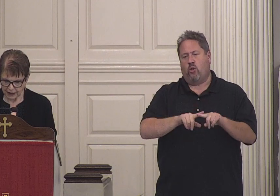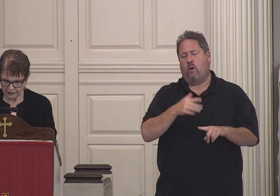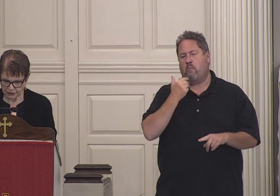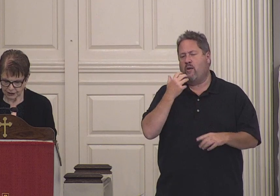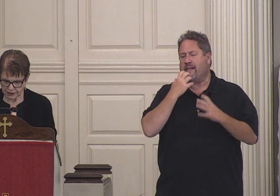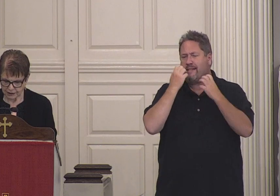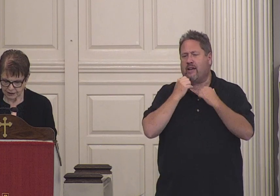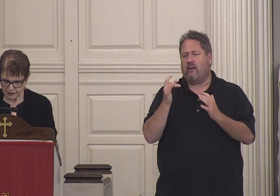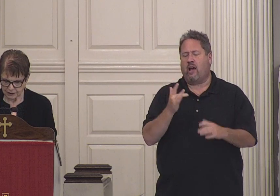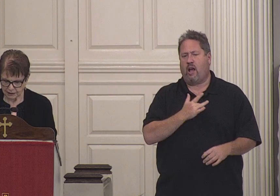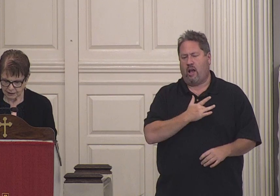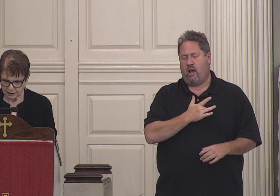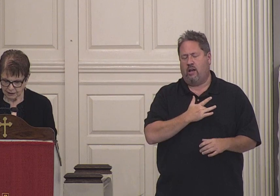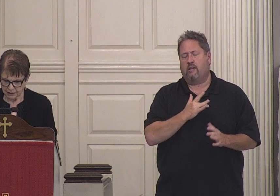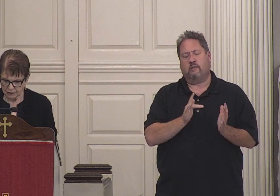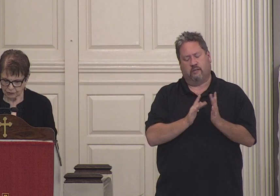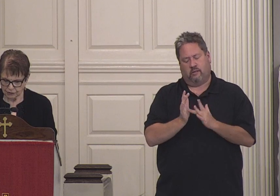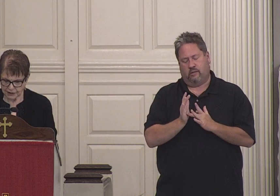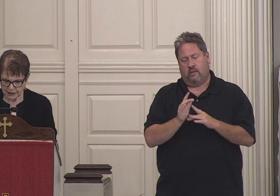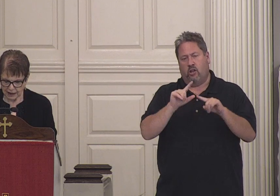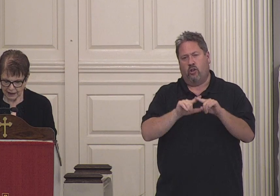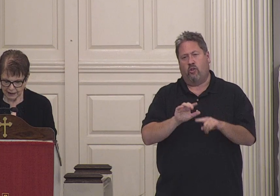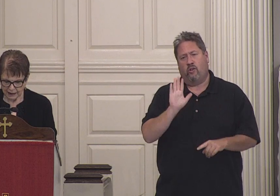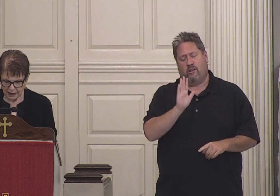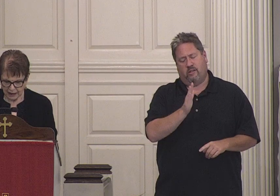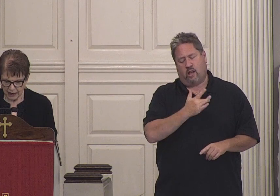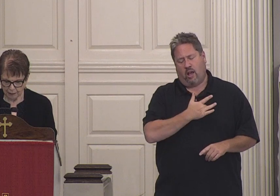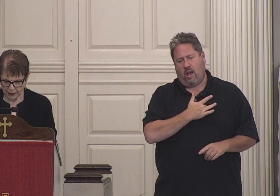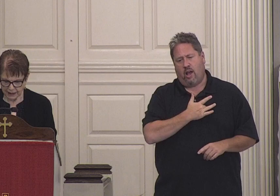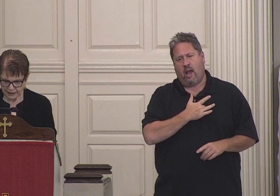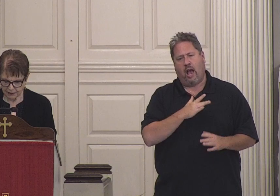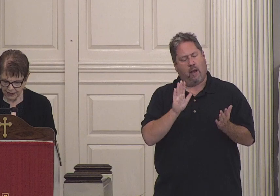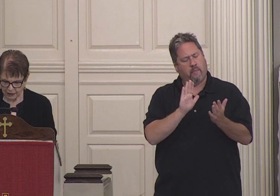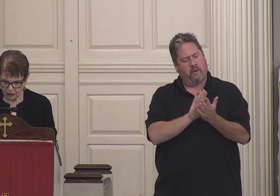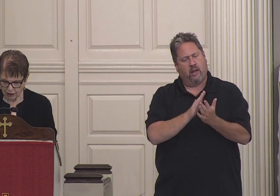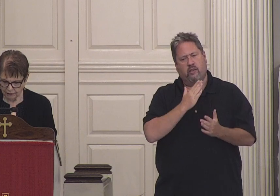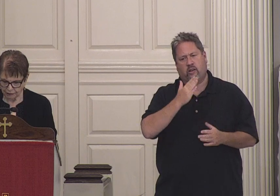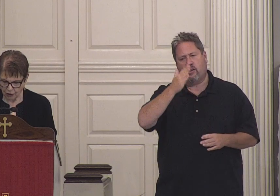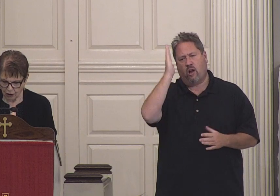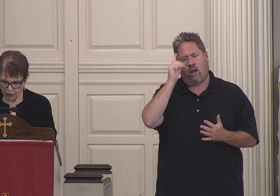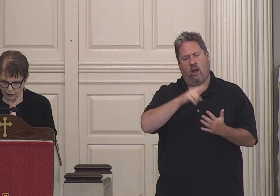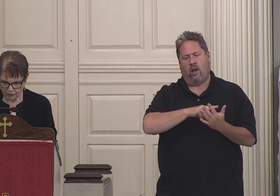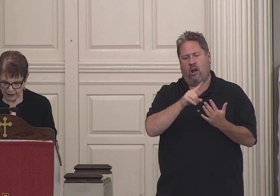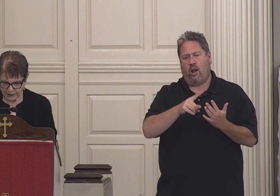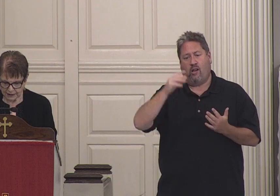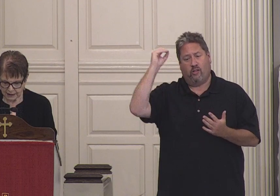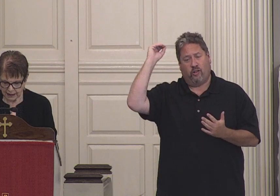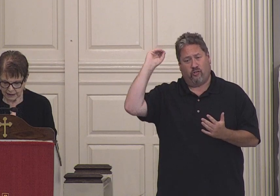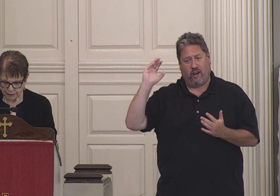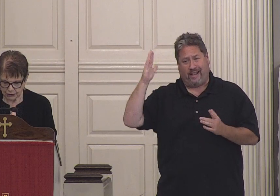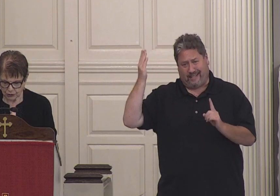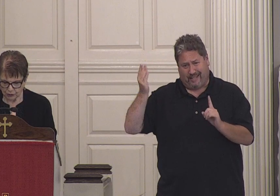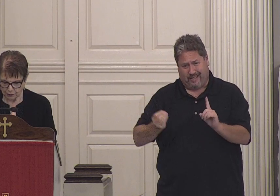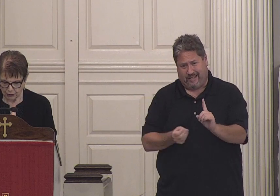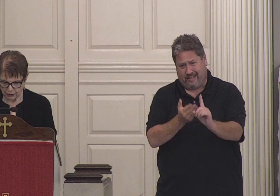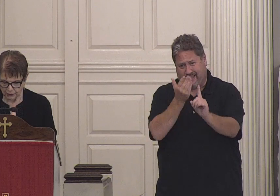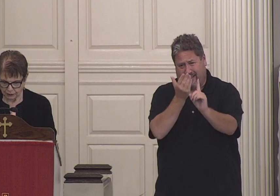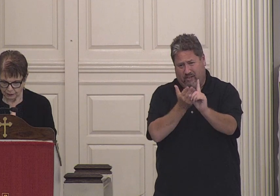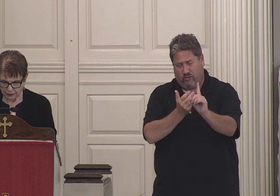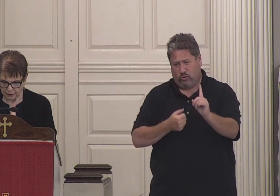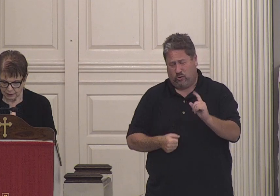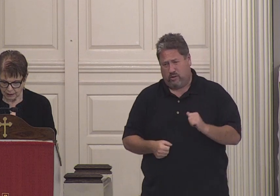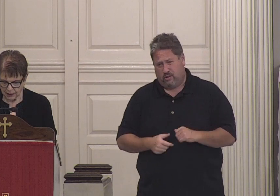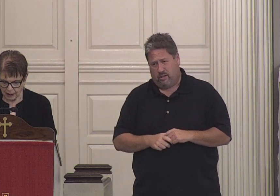sacred heart of Jesus. Through this heart, I praise and thank God for all the graces he has bestowed upon